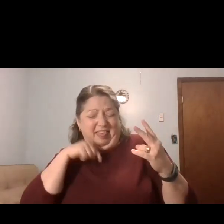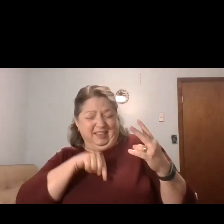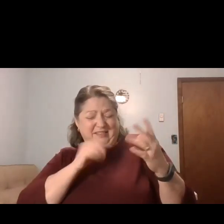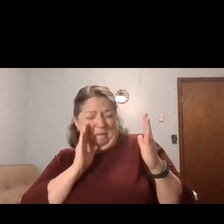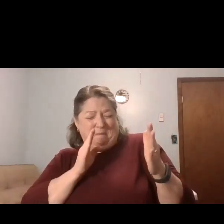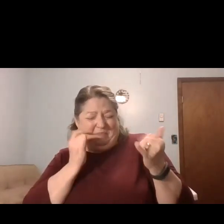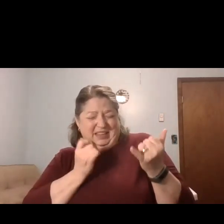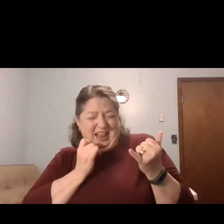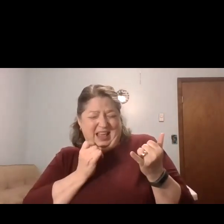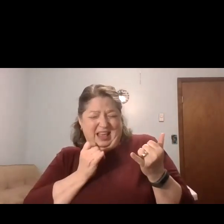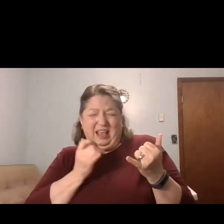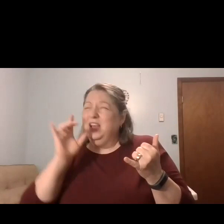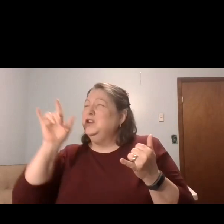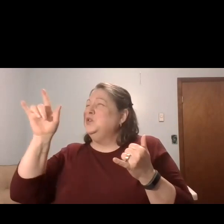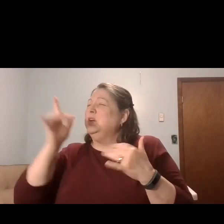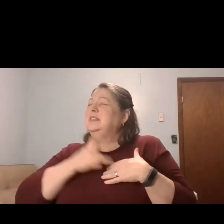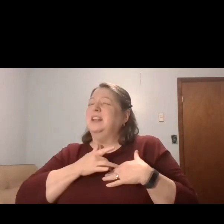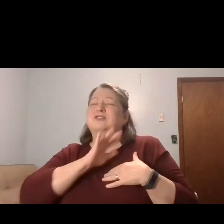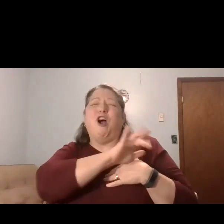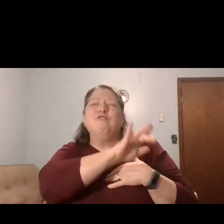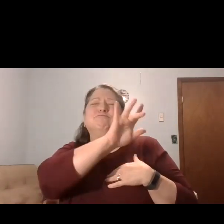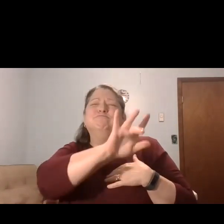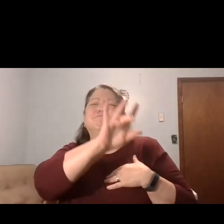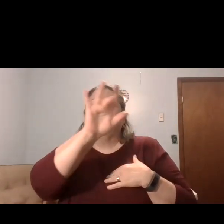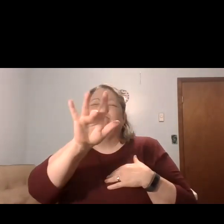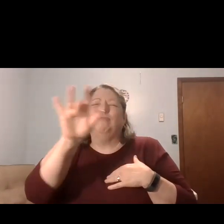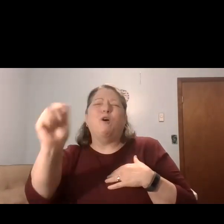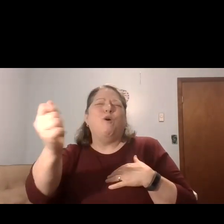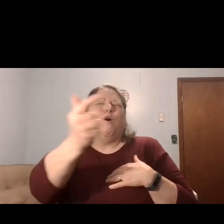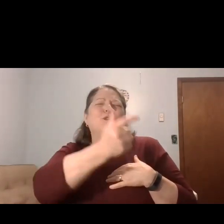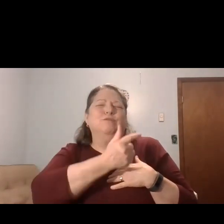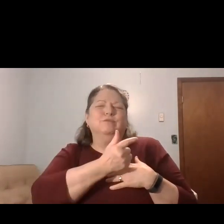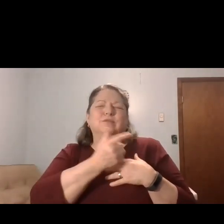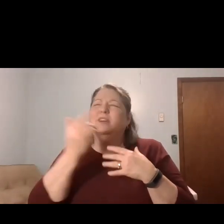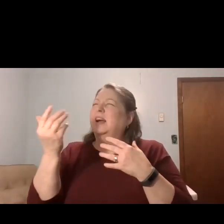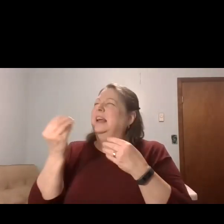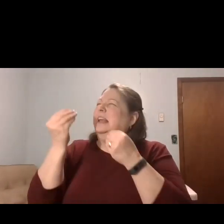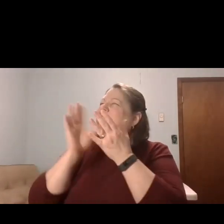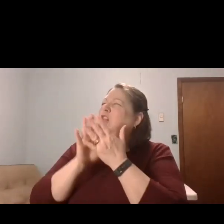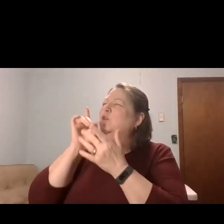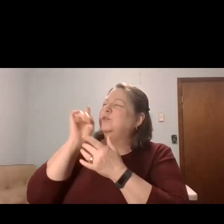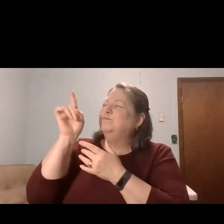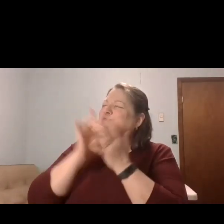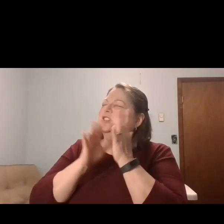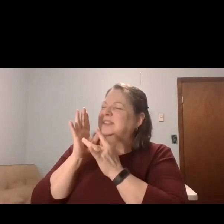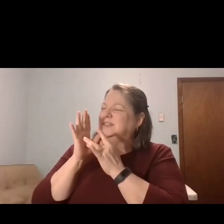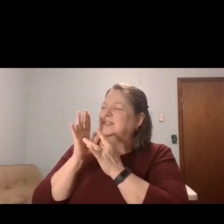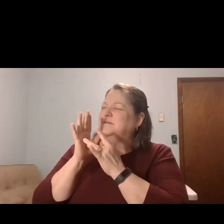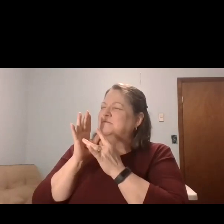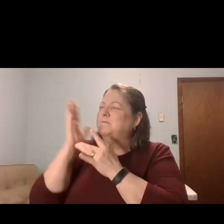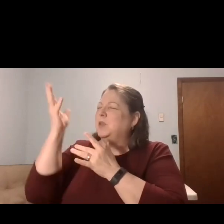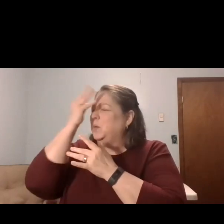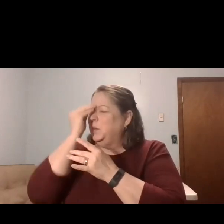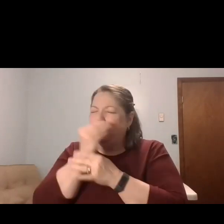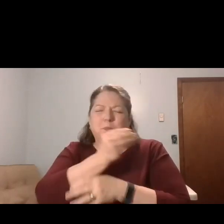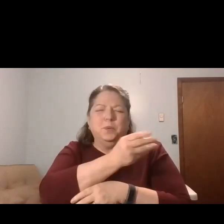their very hearts, that you would guide and direct them, and that, Father, you would bring glory to Jesus in their lives. I